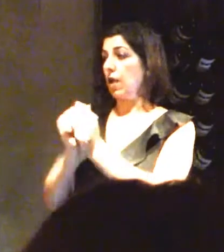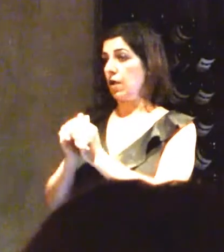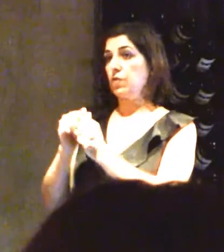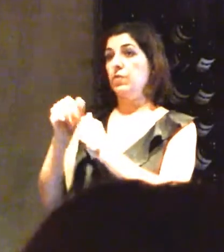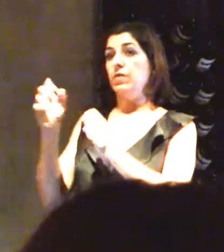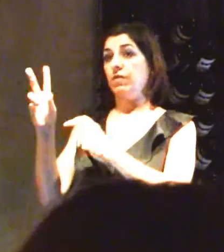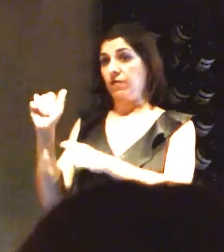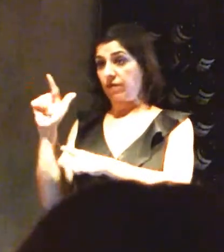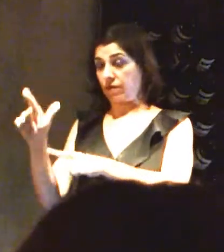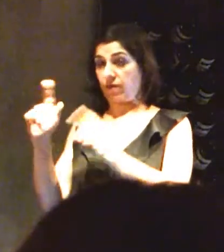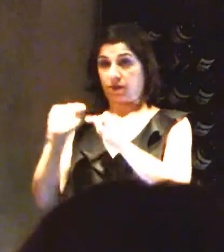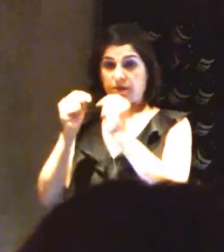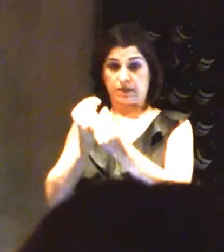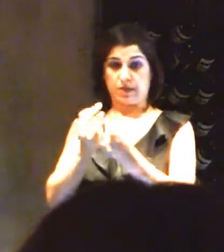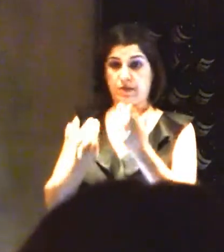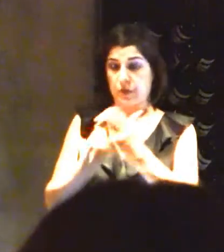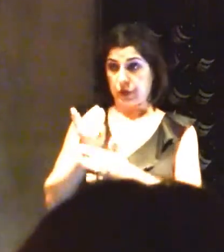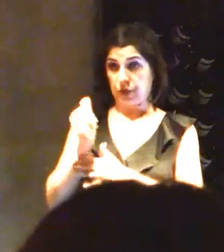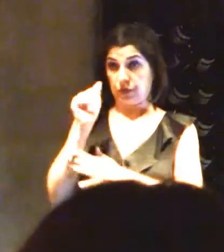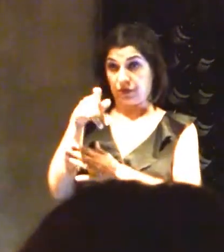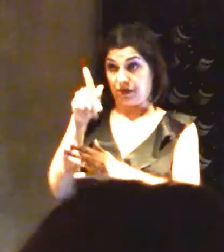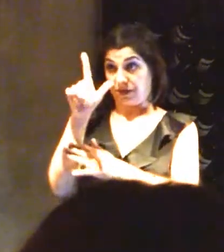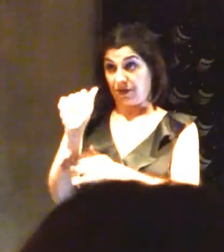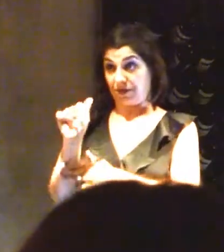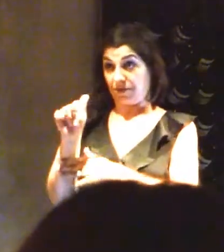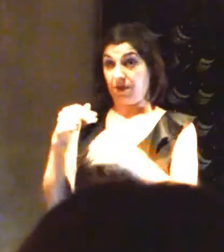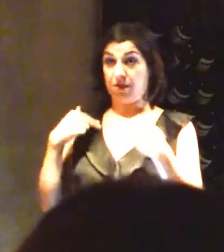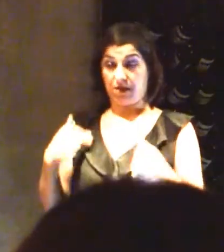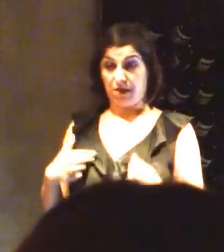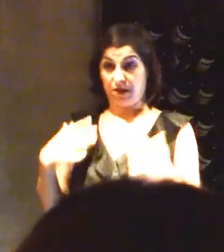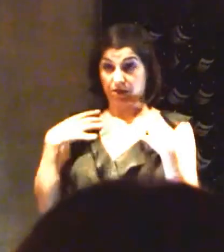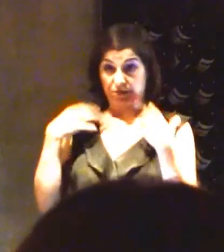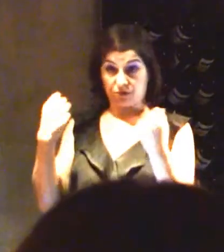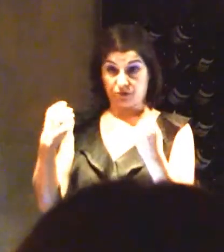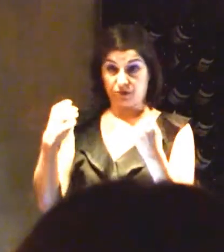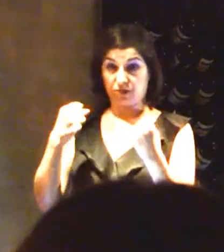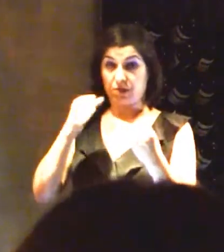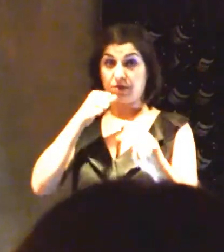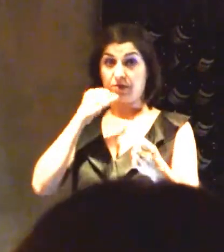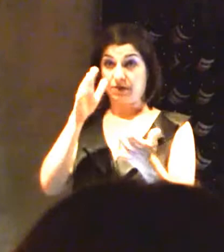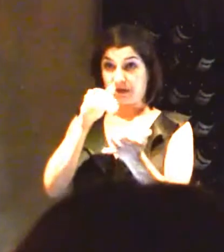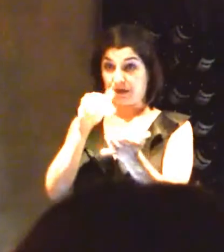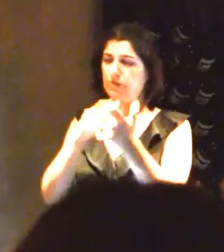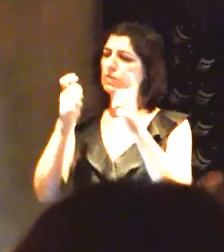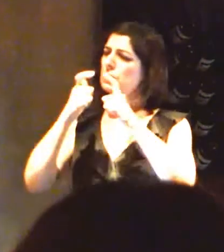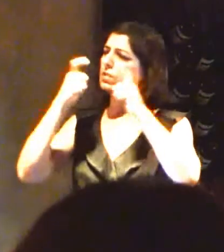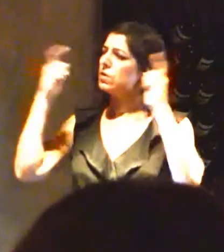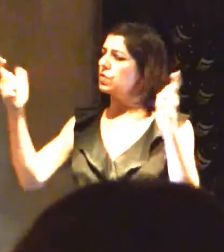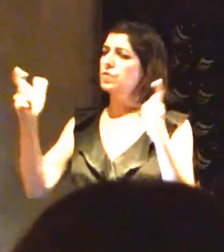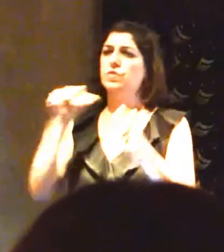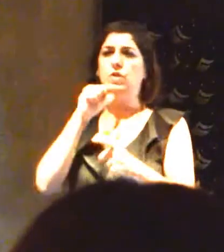team down at our new APLA Health and Wellness Center. People, this is huge.